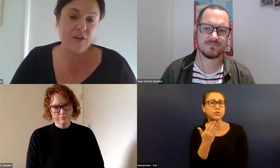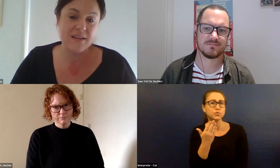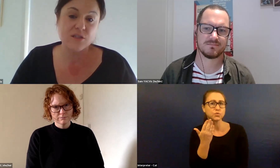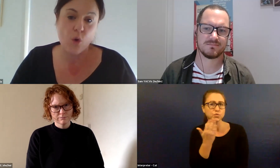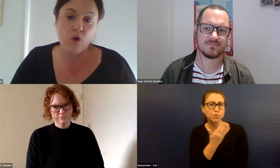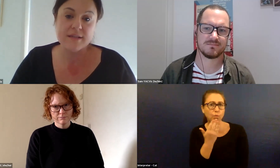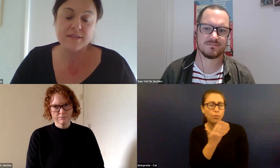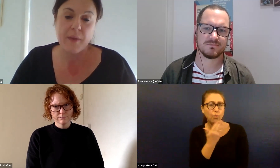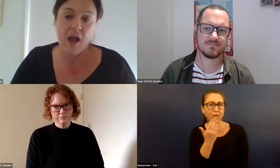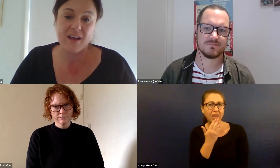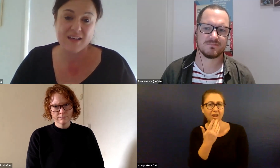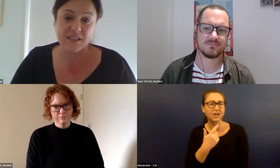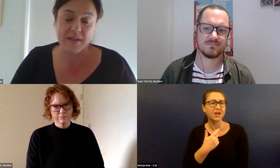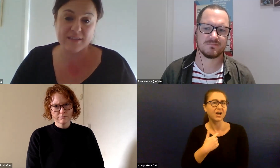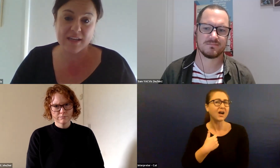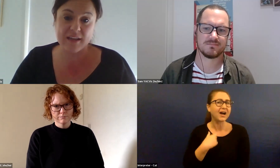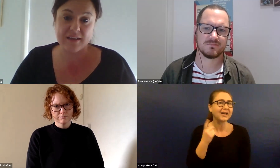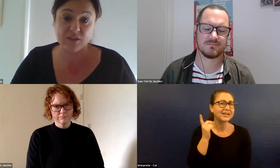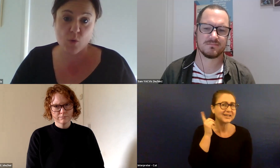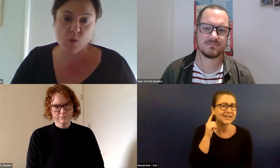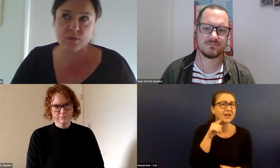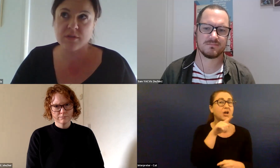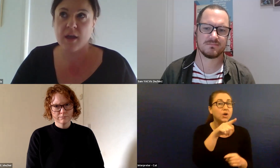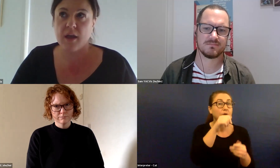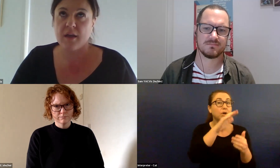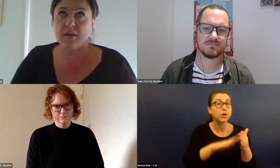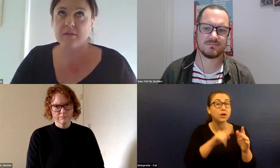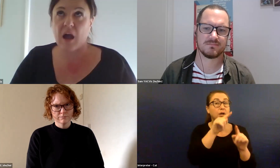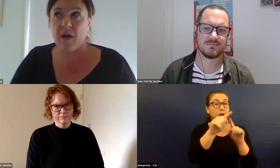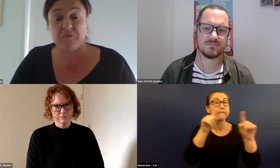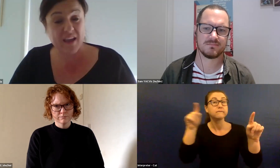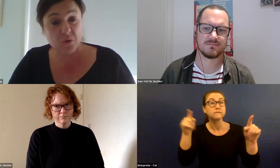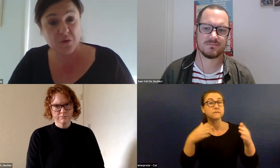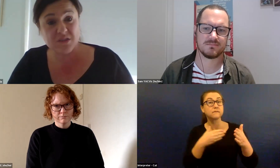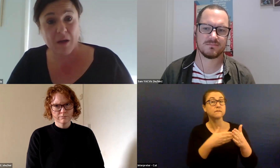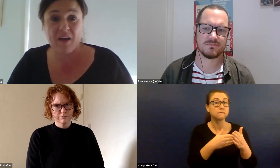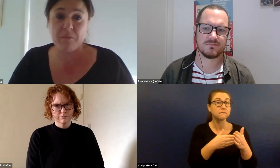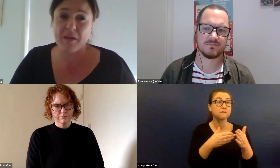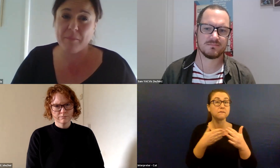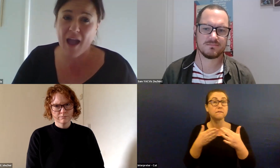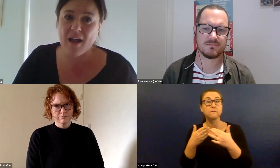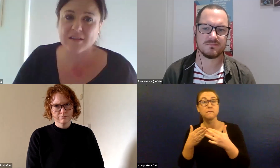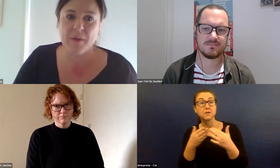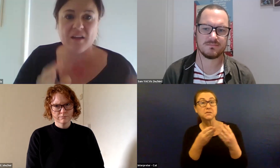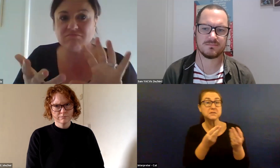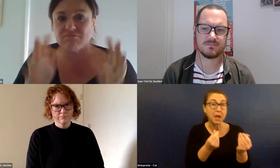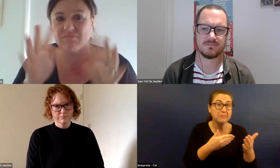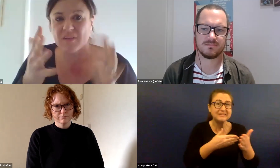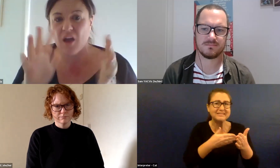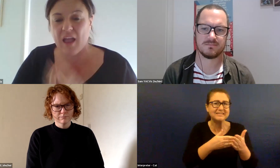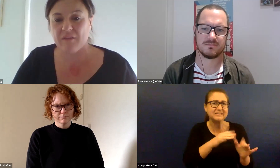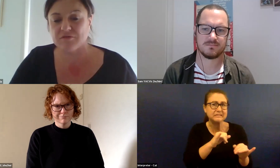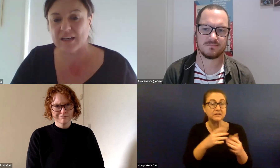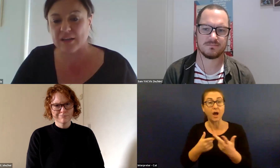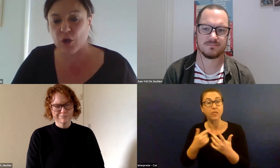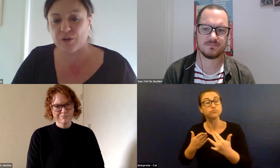hearing varying stories about accessibility in schools. Some have been good, some have been bad, but